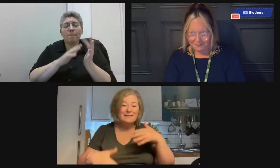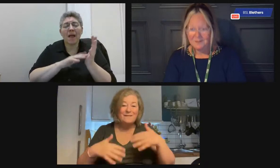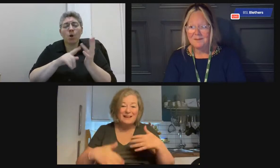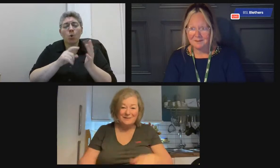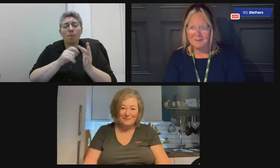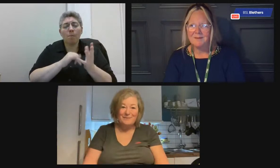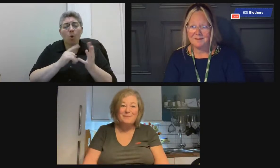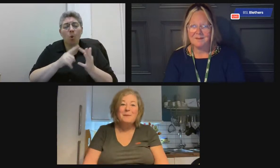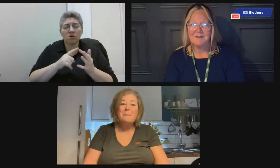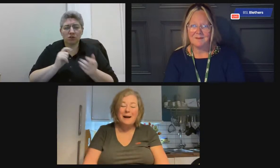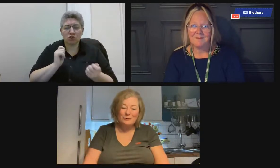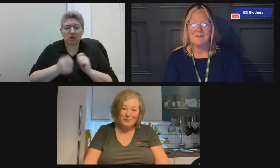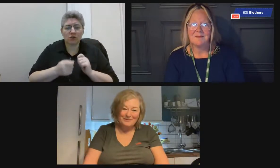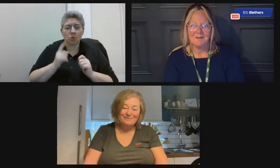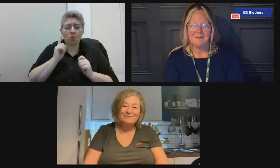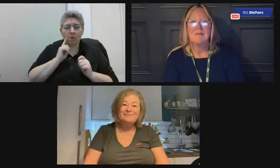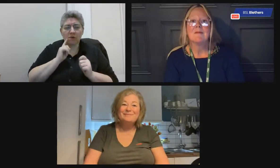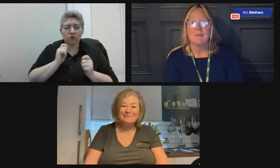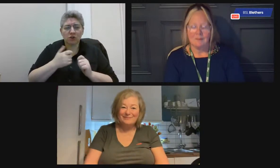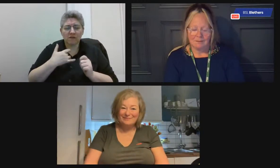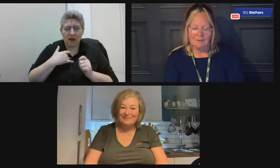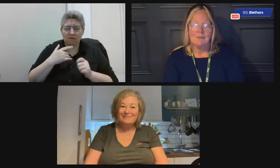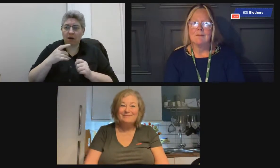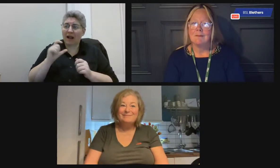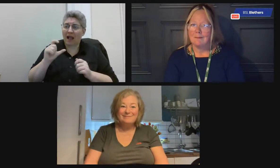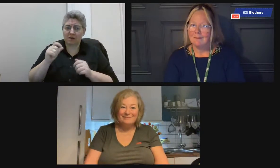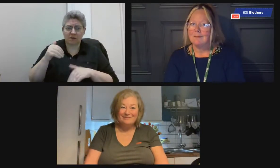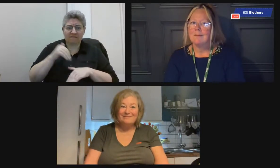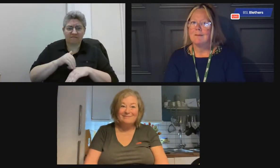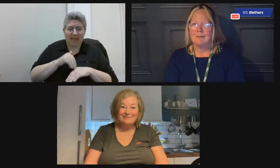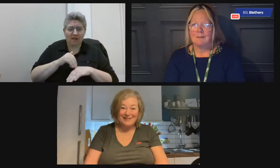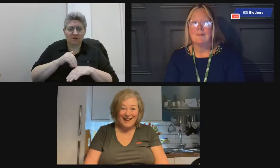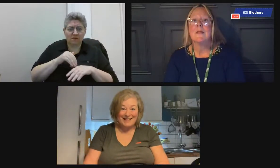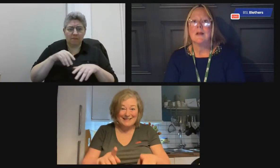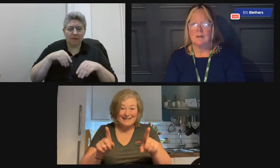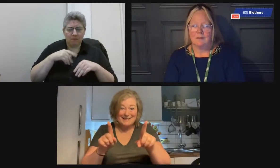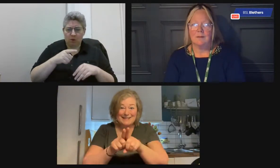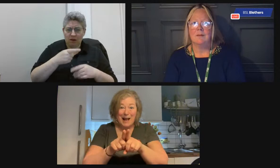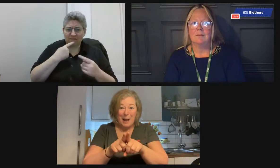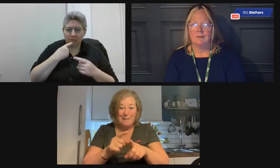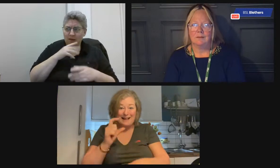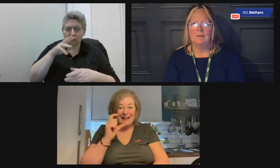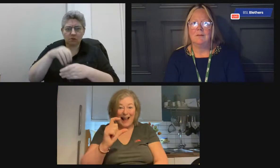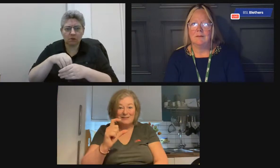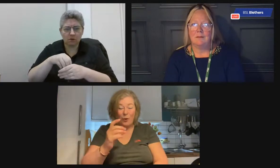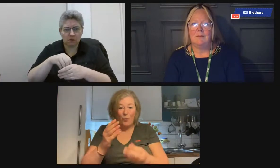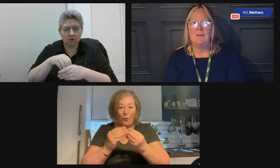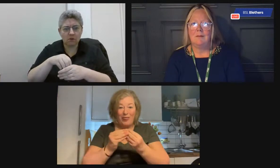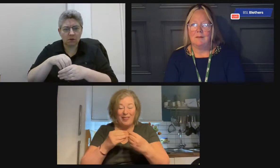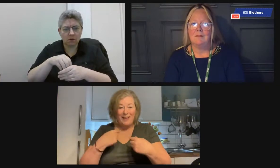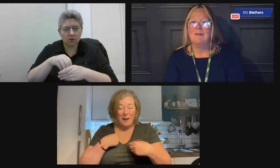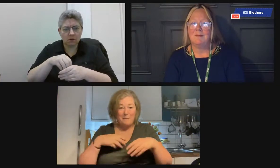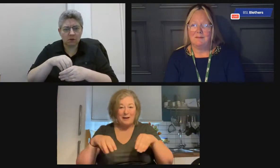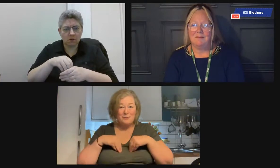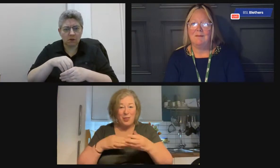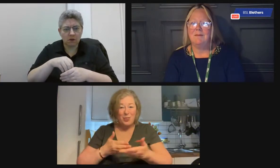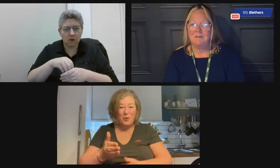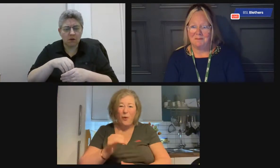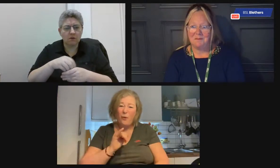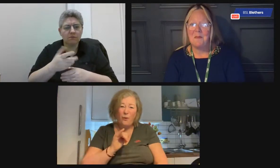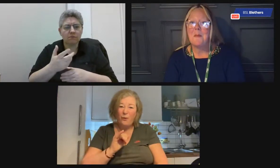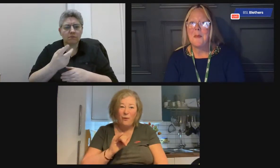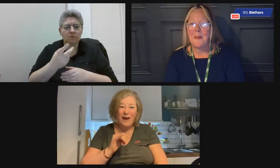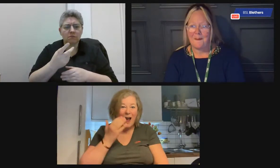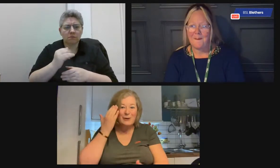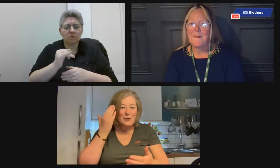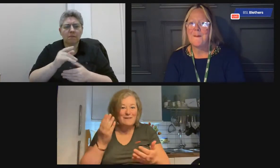there's lots of things for women as well, cancer care as well as menopause. So cancer can affect the menopause, and maybe